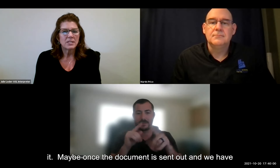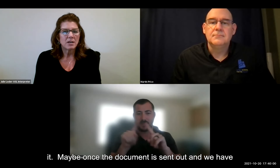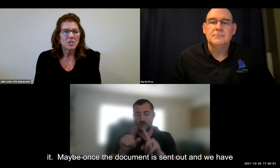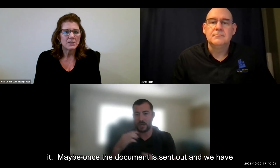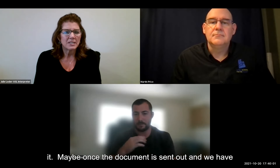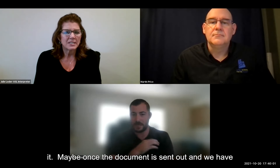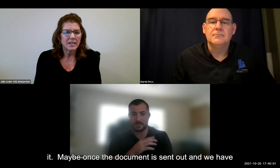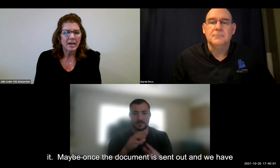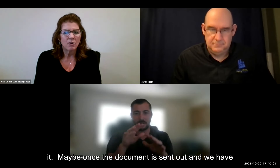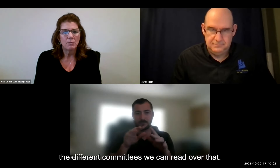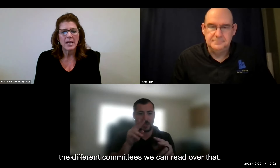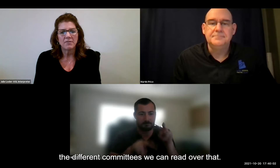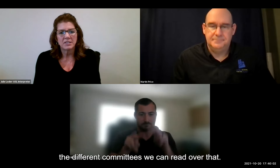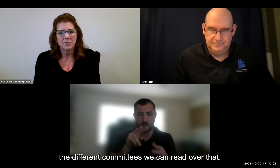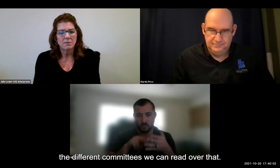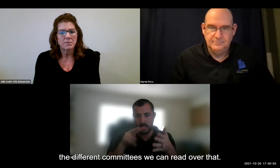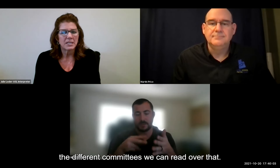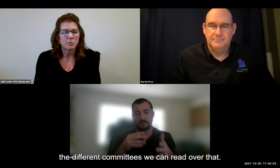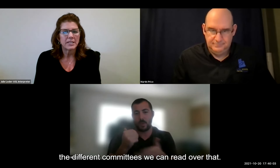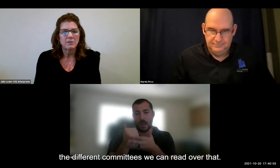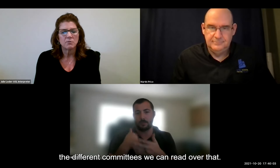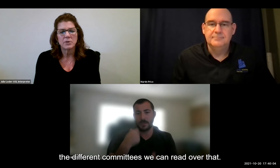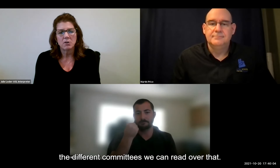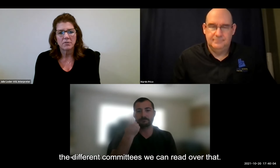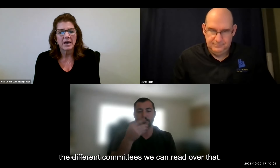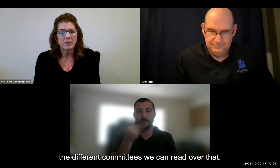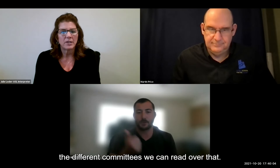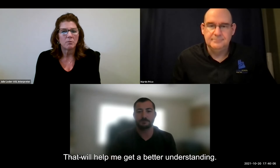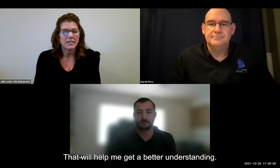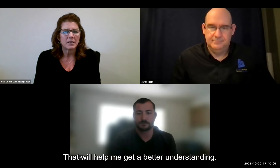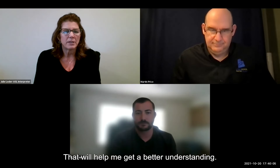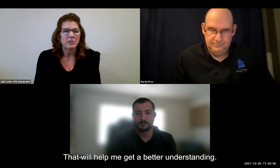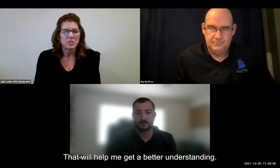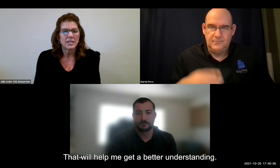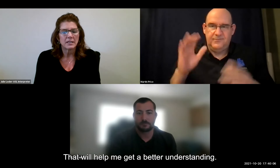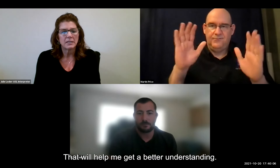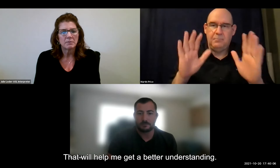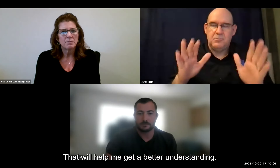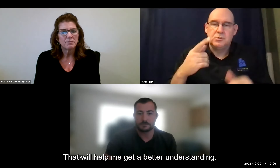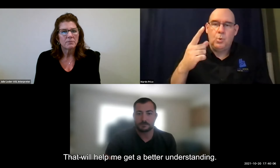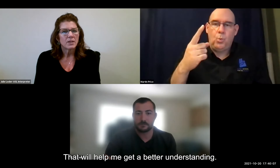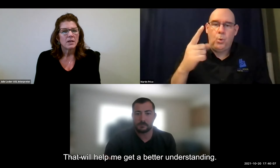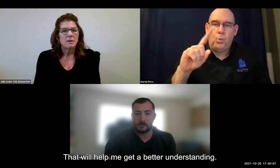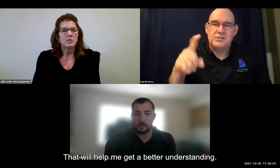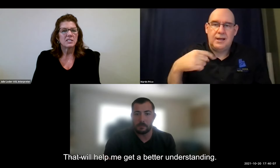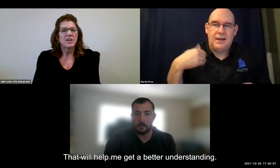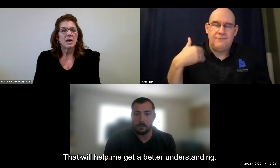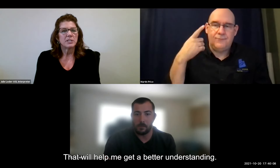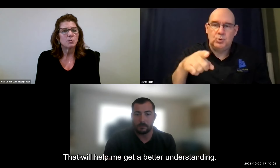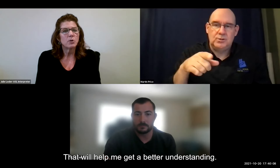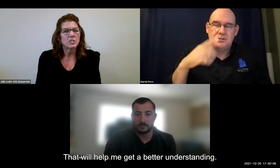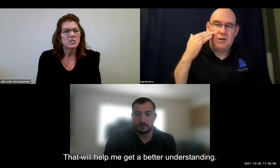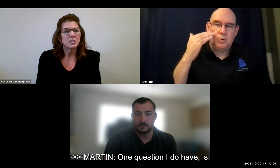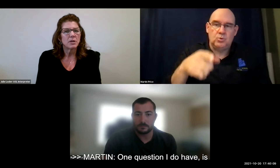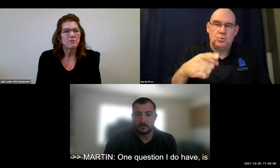Maybe once the document is sent out and we have the different committees, we can read over that. That will help me get a better understanding. Martin says,